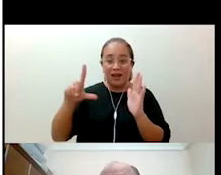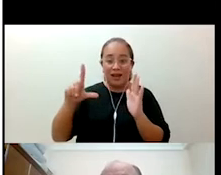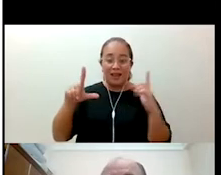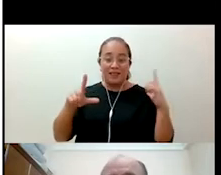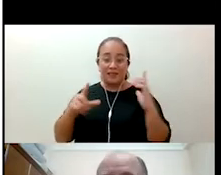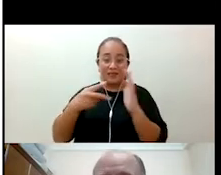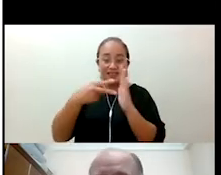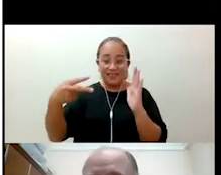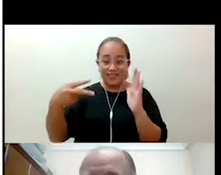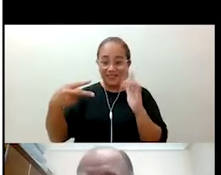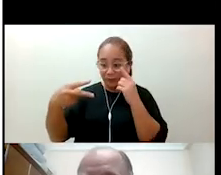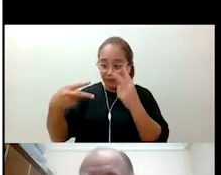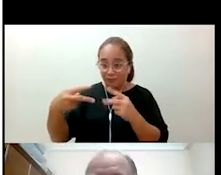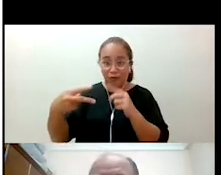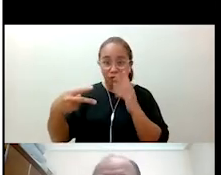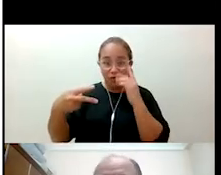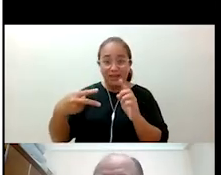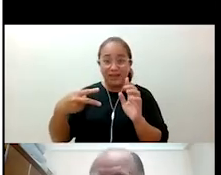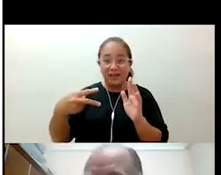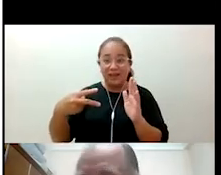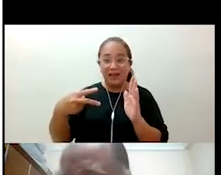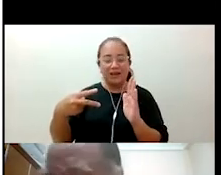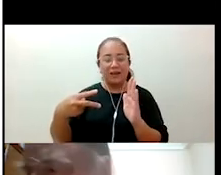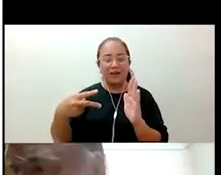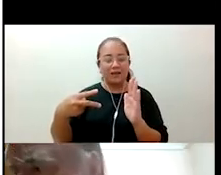But if you see it on the